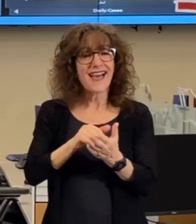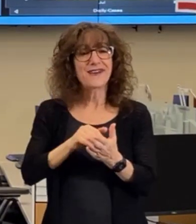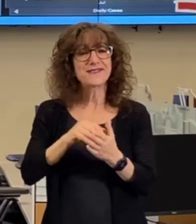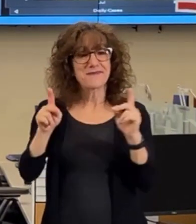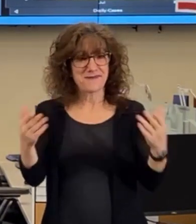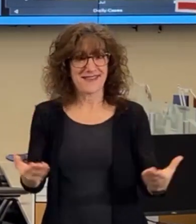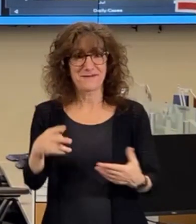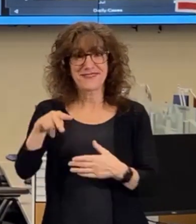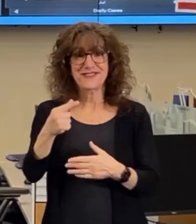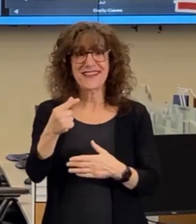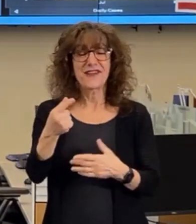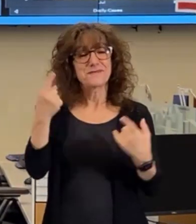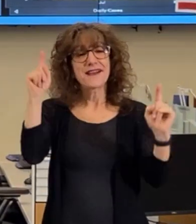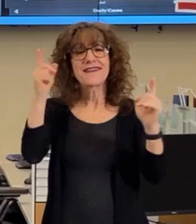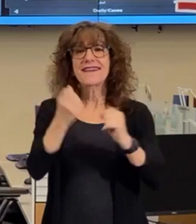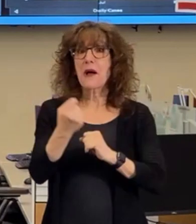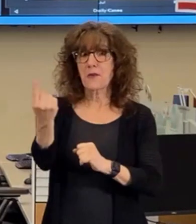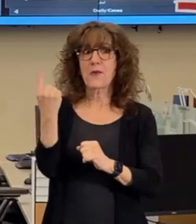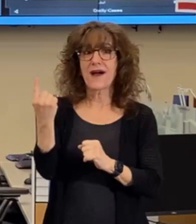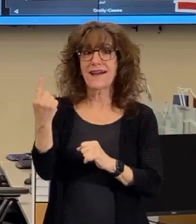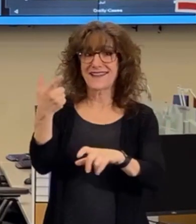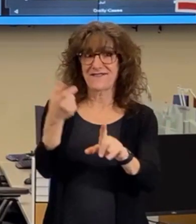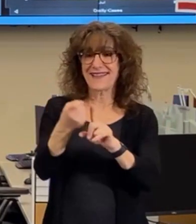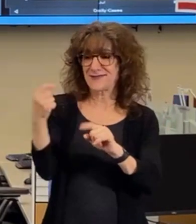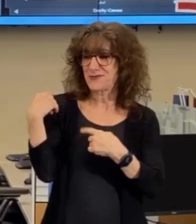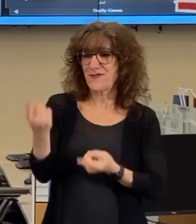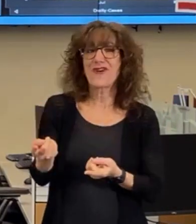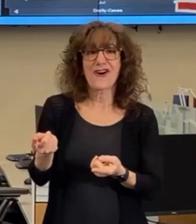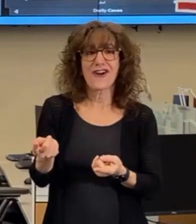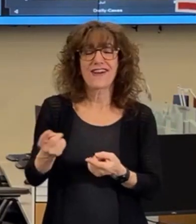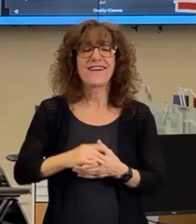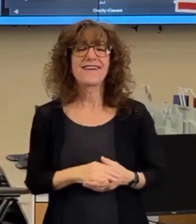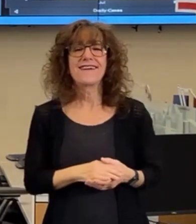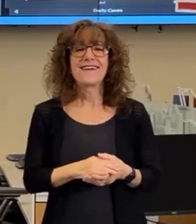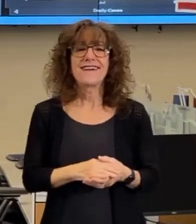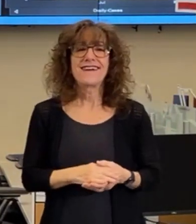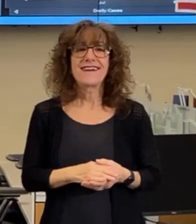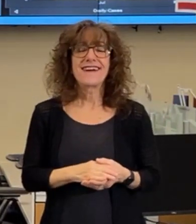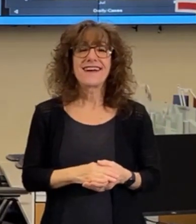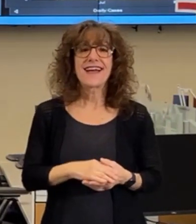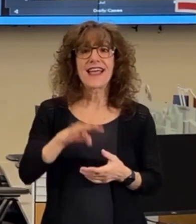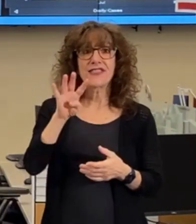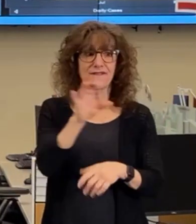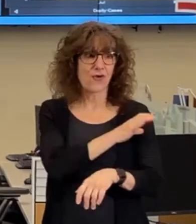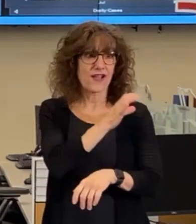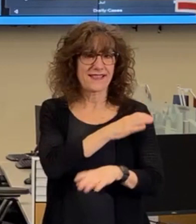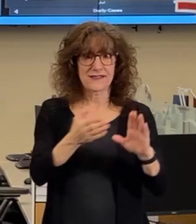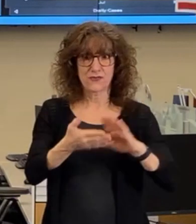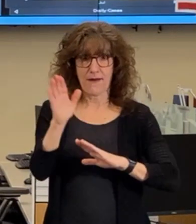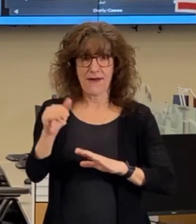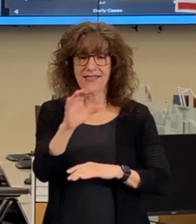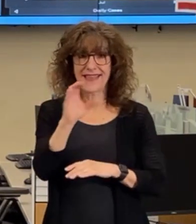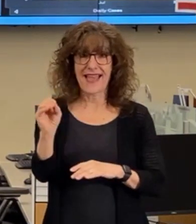at least one vaccination so far, one vaccine shot so far. The four clinics operated by the